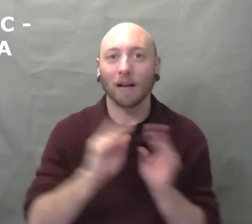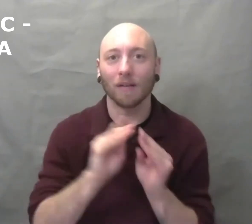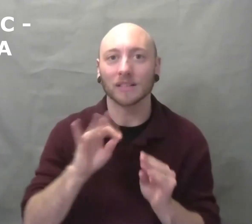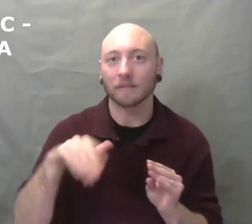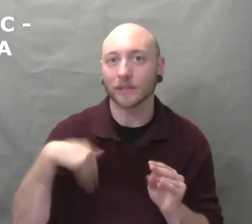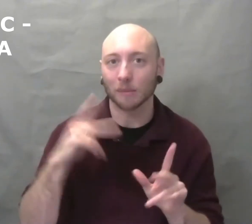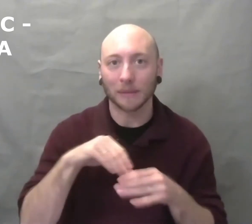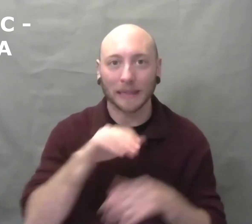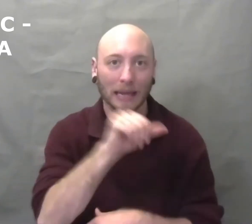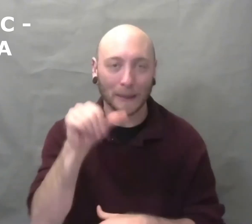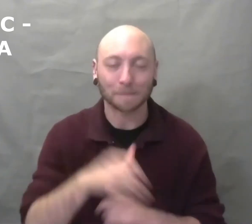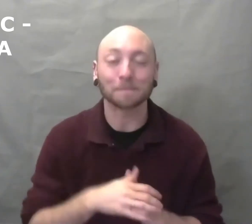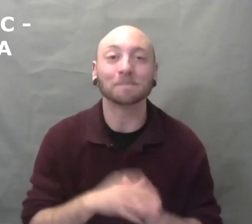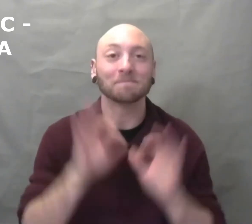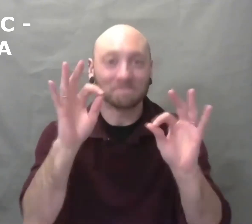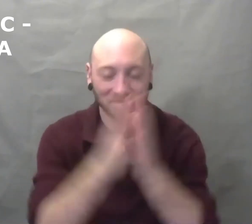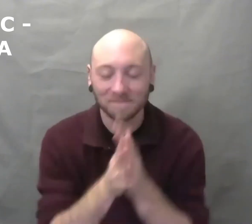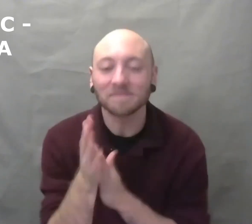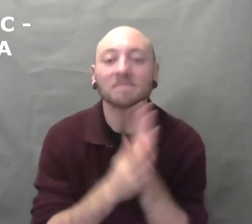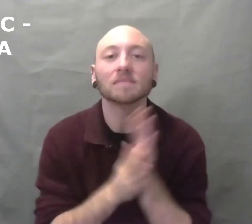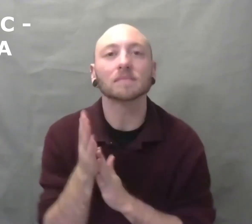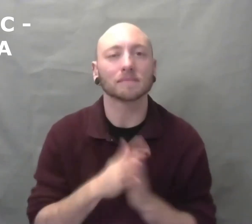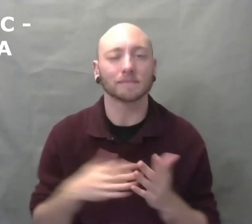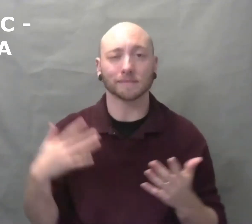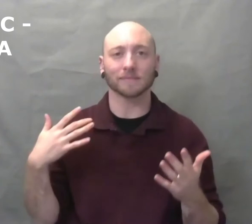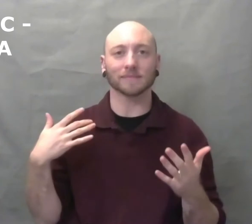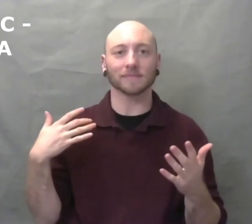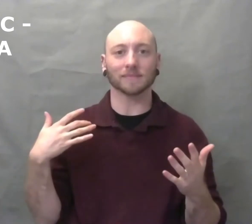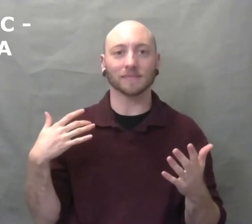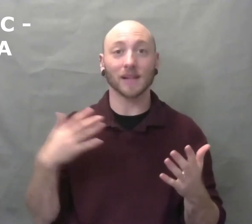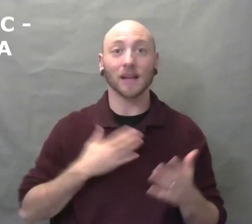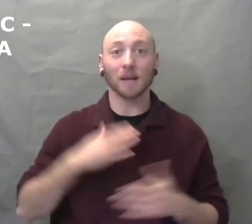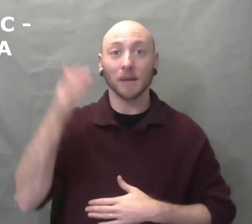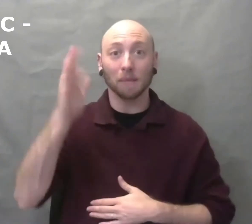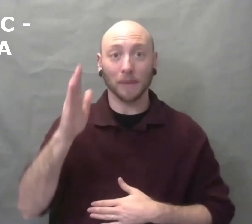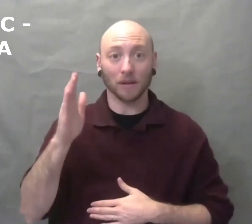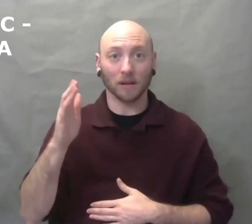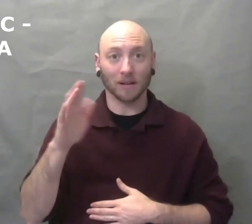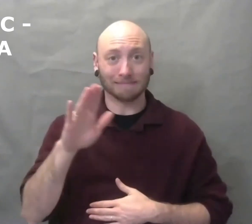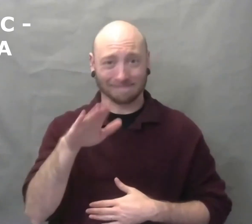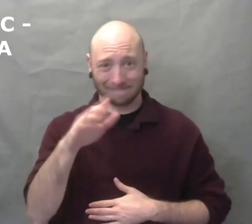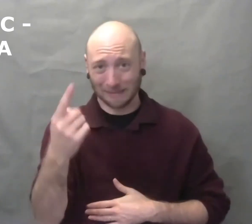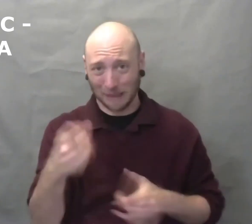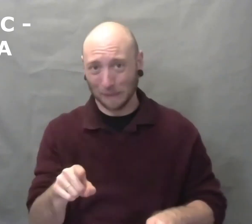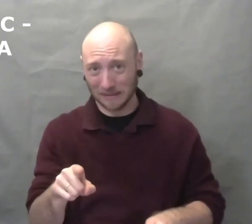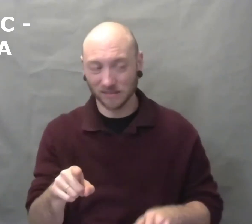Yeah. So I usually going to introduce a speaker, but my speaker had life come up. She's trying to finish school, and I totally get